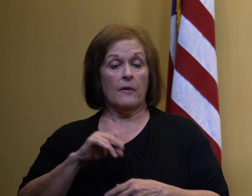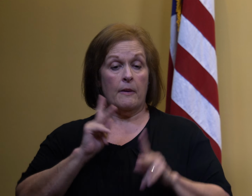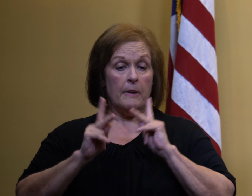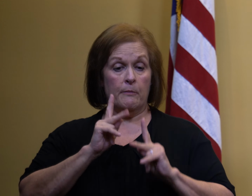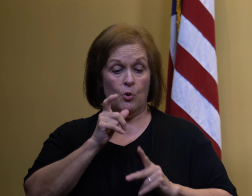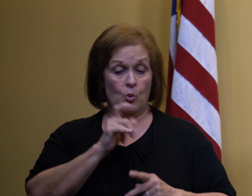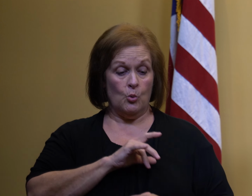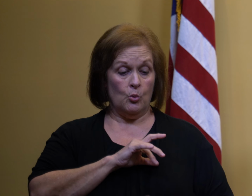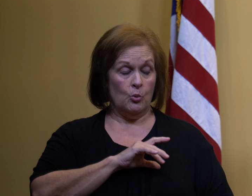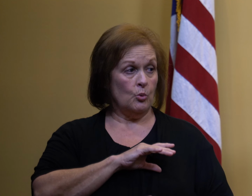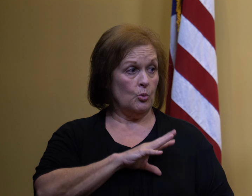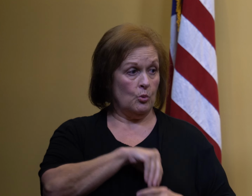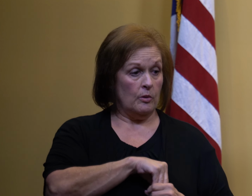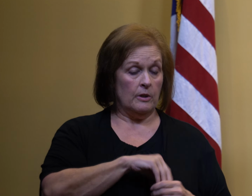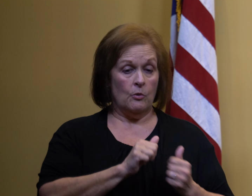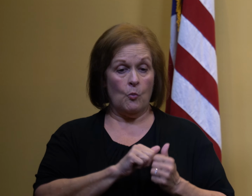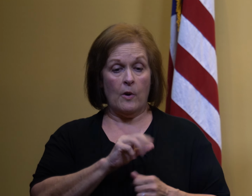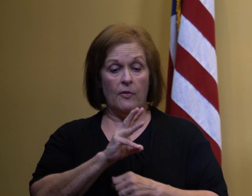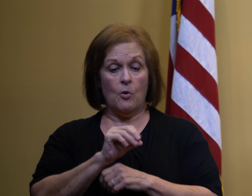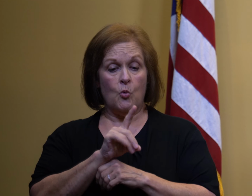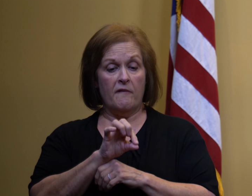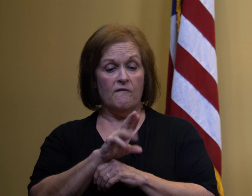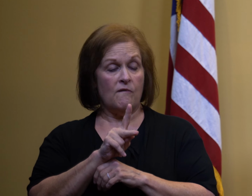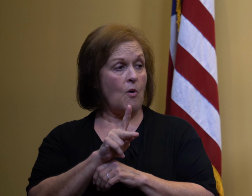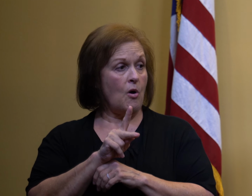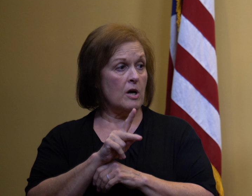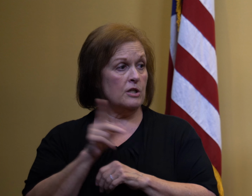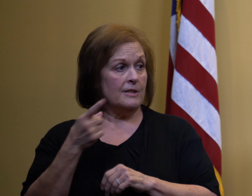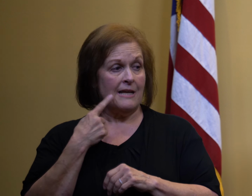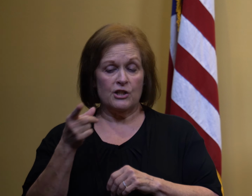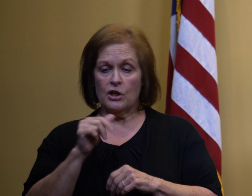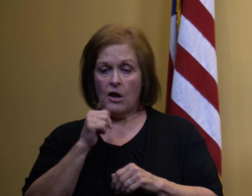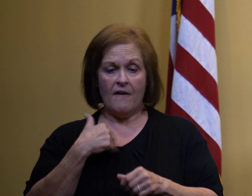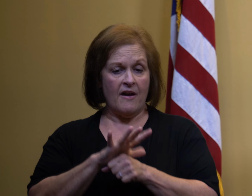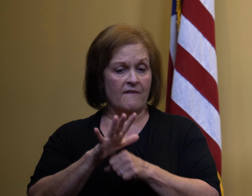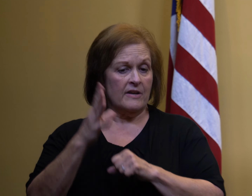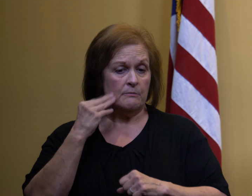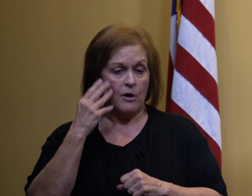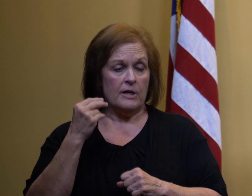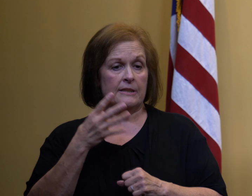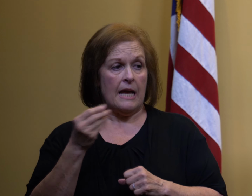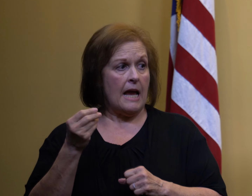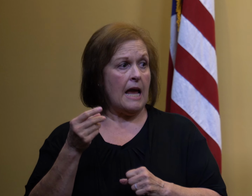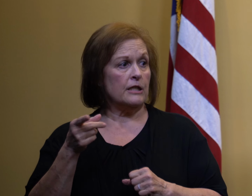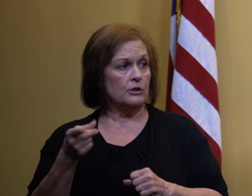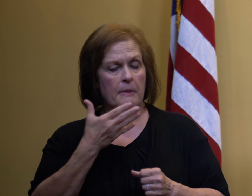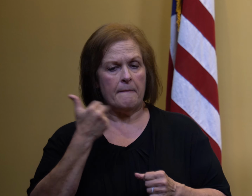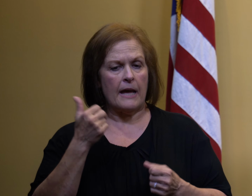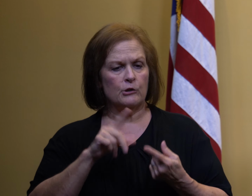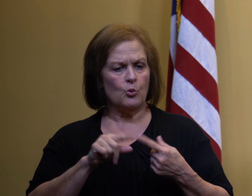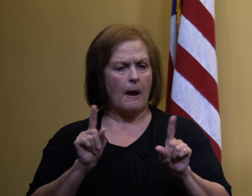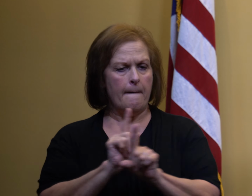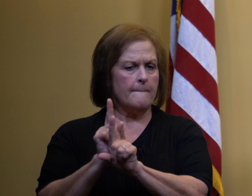included a note about Interim Chief Woodford, quote, that she does not have adequate experience and would benefit from mentoring. What was